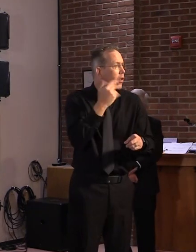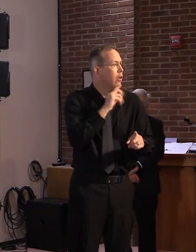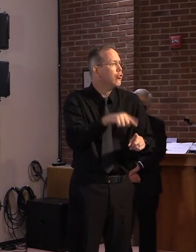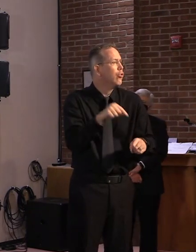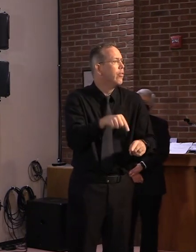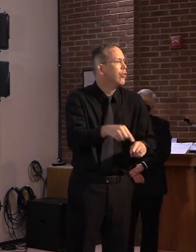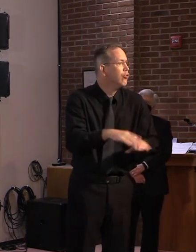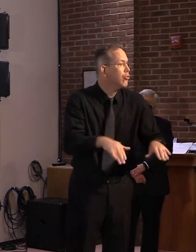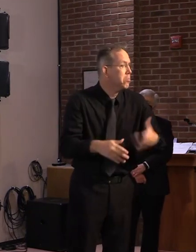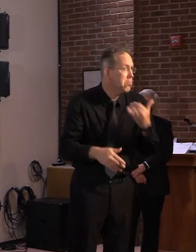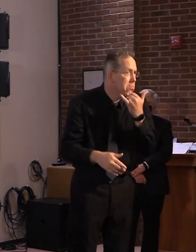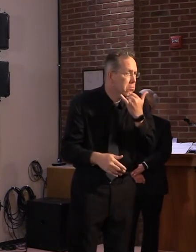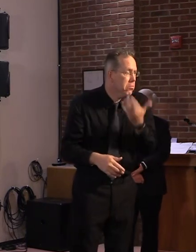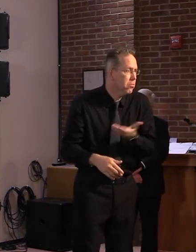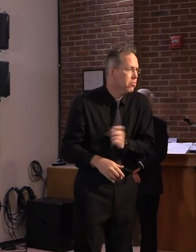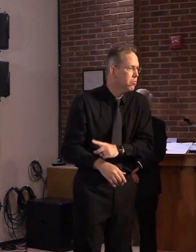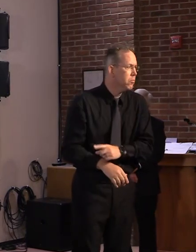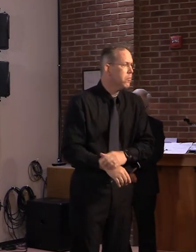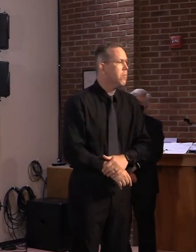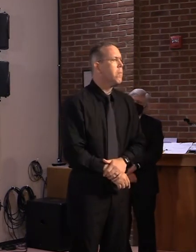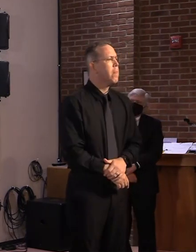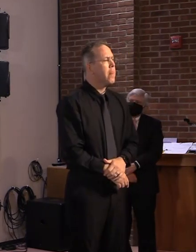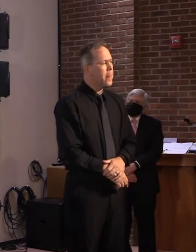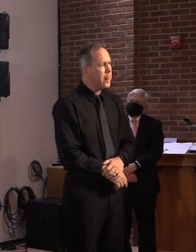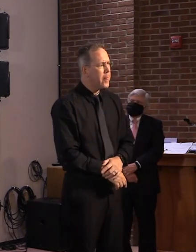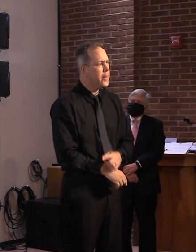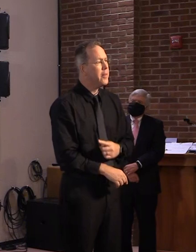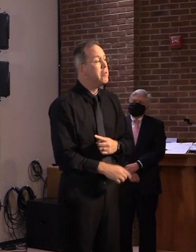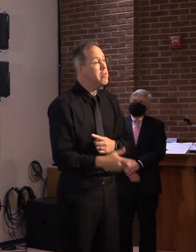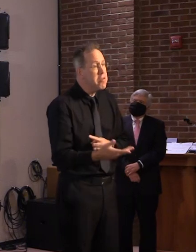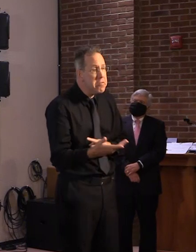virus, that might be a reasonable strategy.